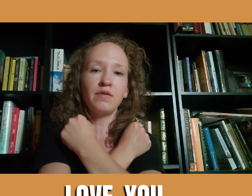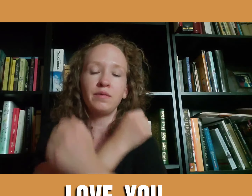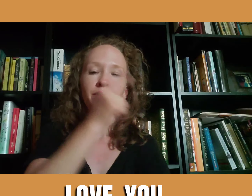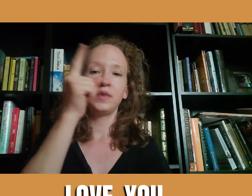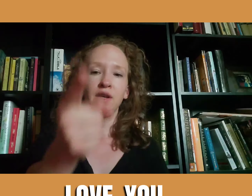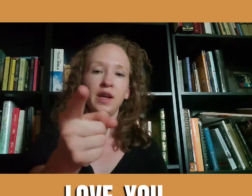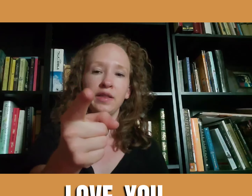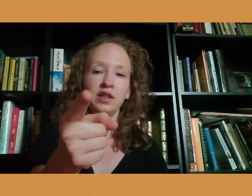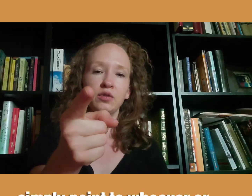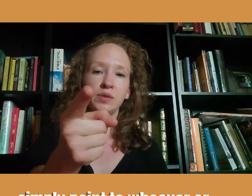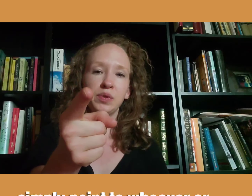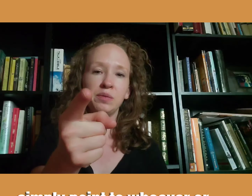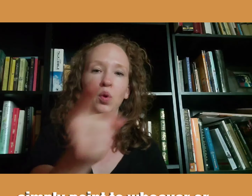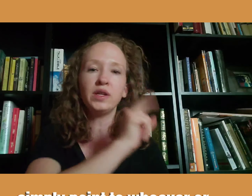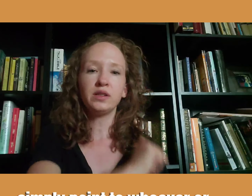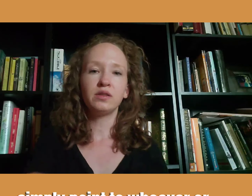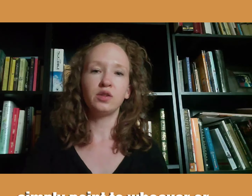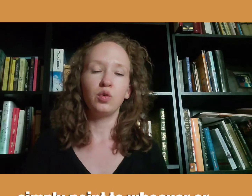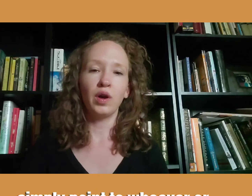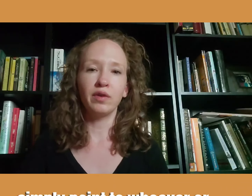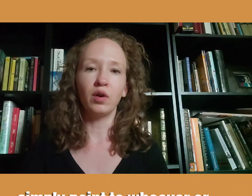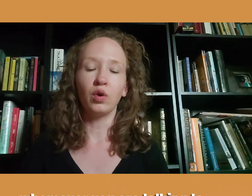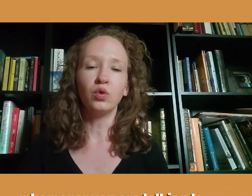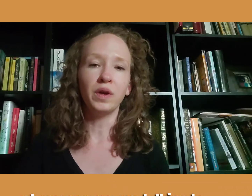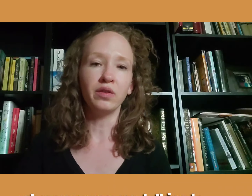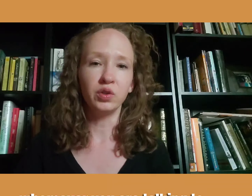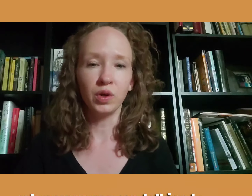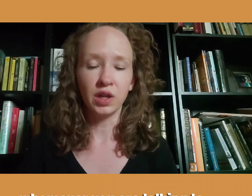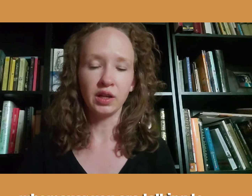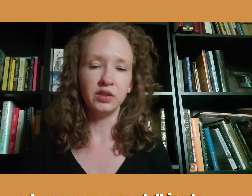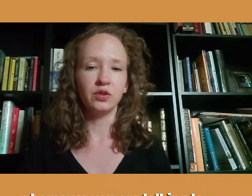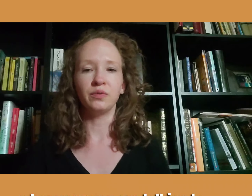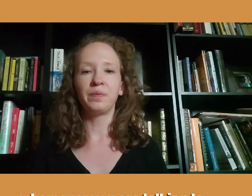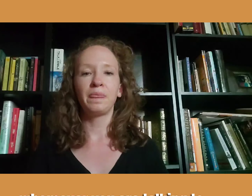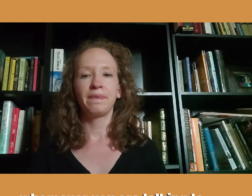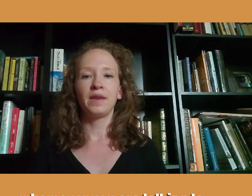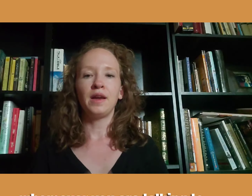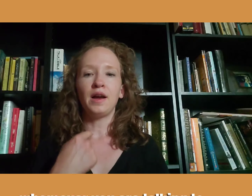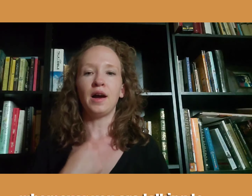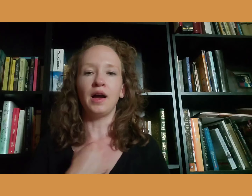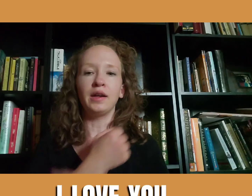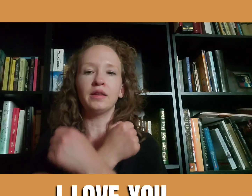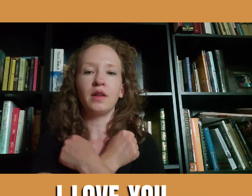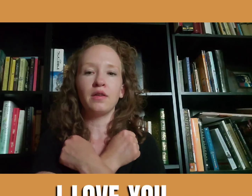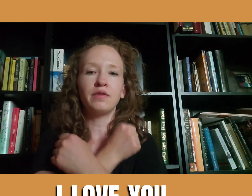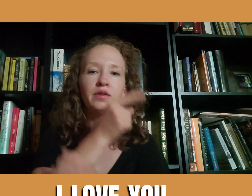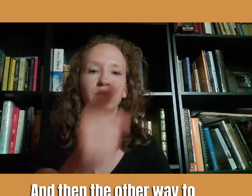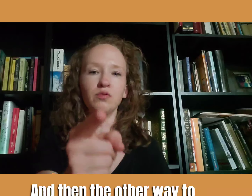and then you simply point to whoever or whomever you are talking to I love you